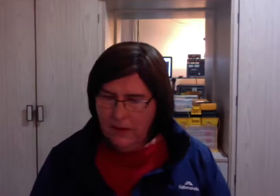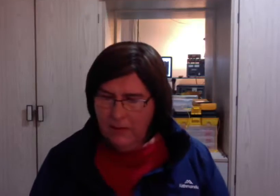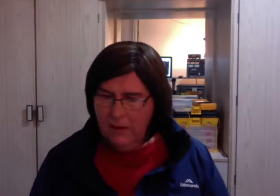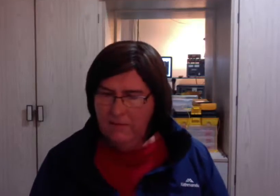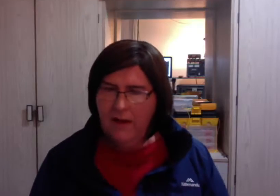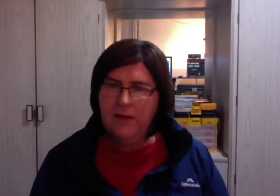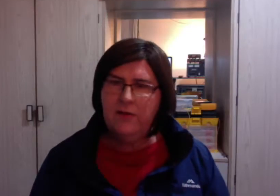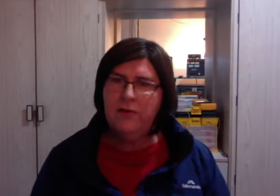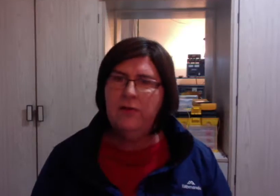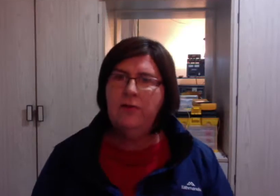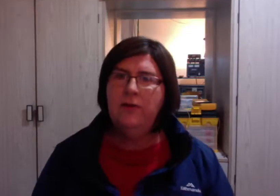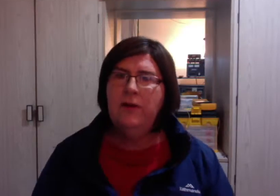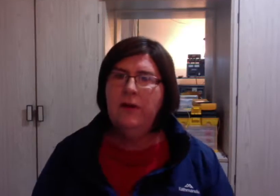like my father used to use.